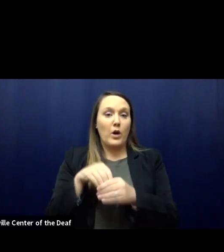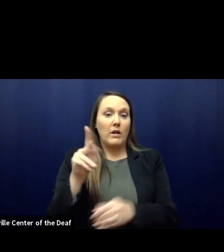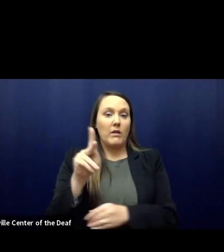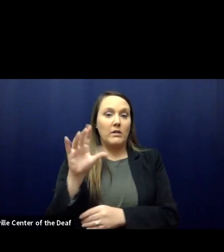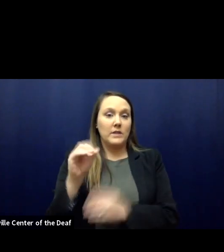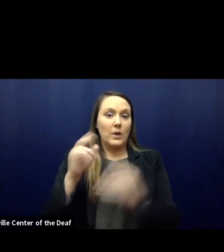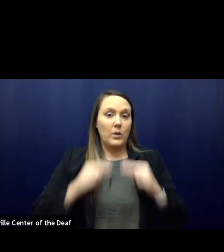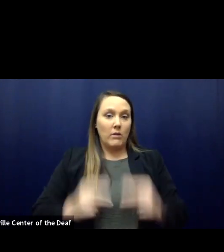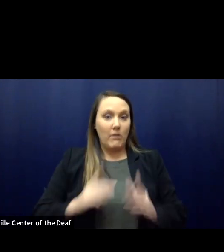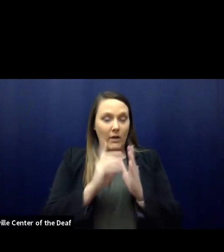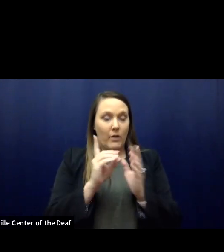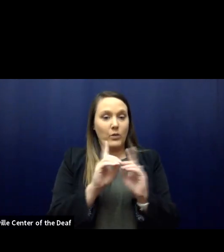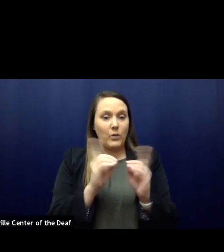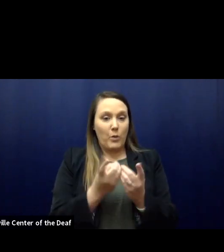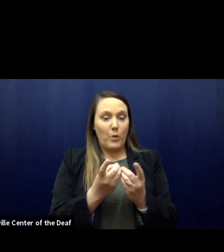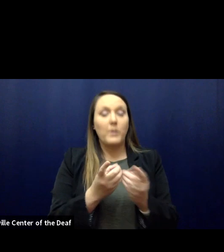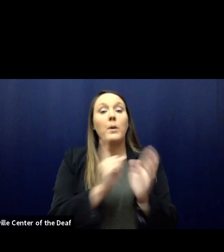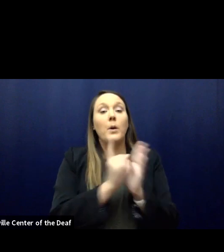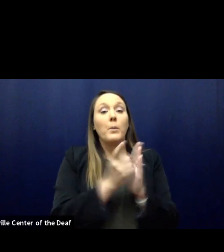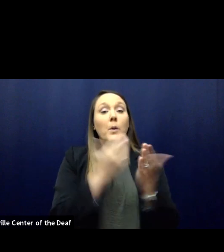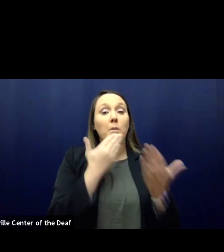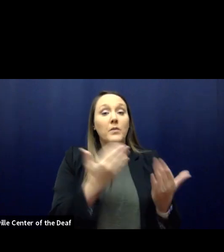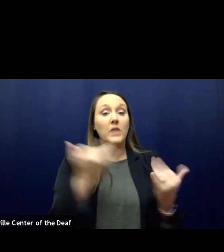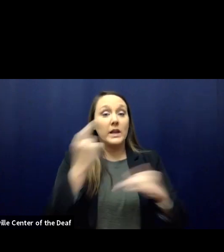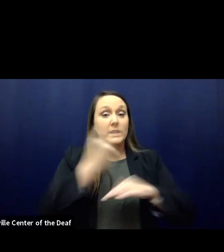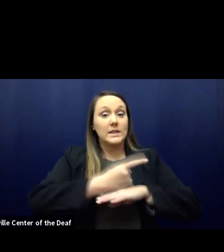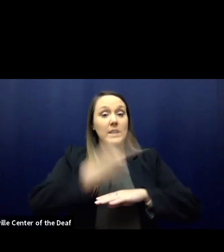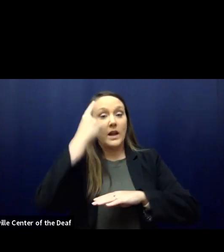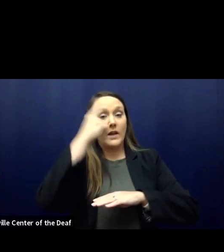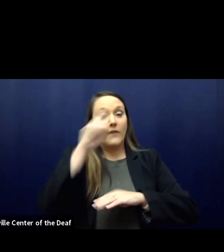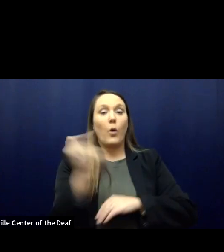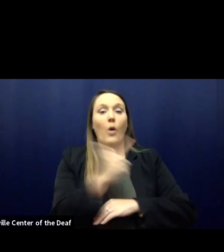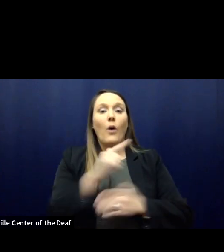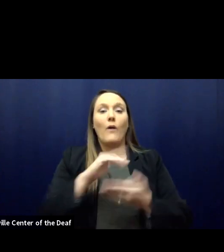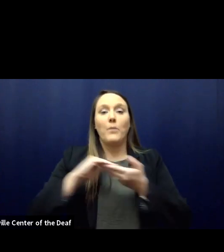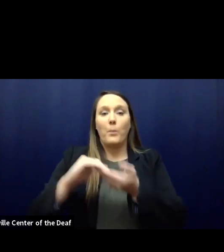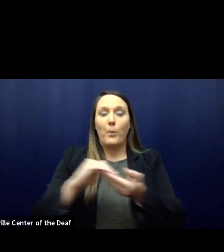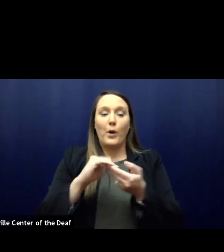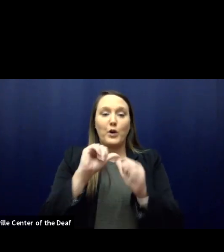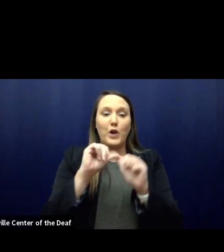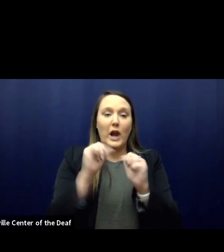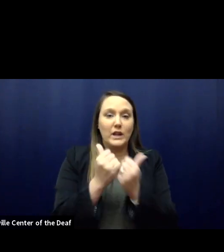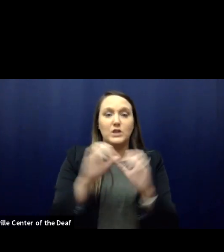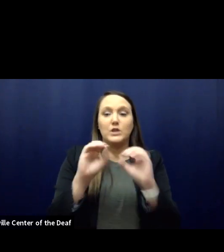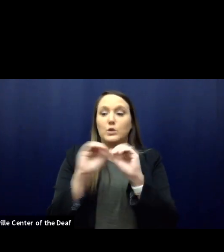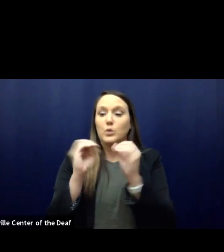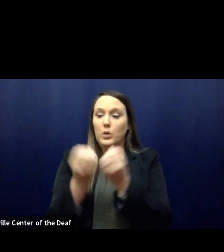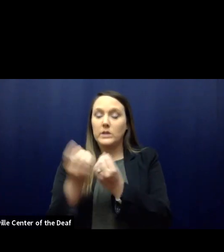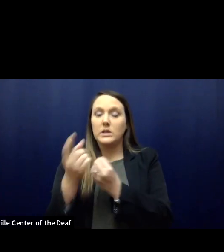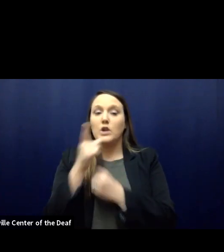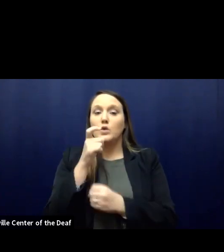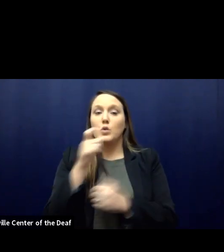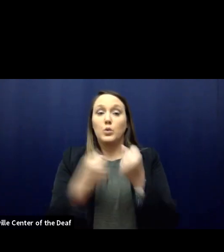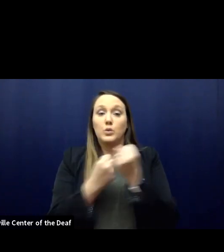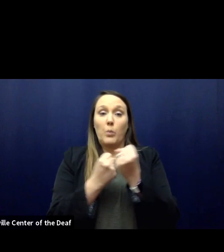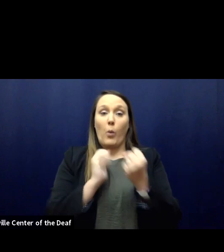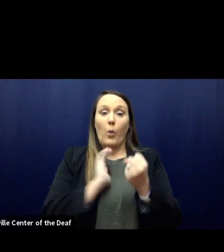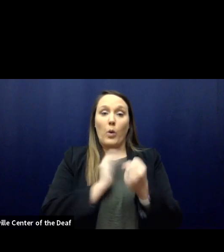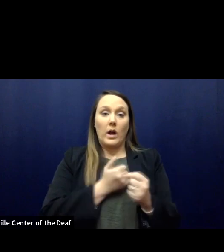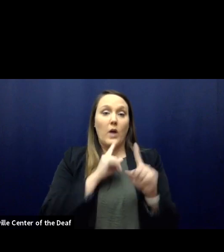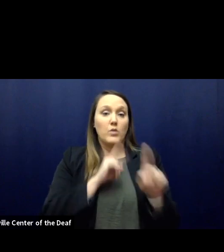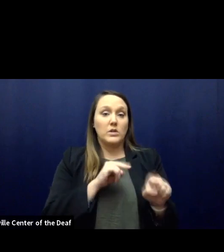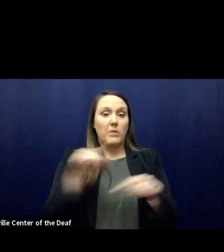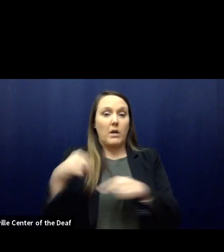Our moment of gratitude today is dedicated to all the partner agencies and organizations who have supported our response over the past